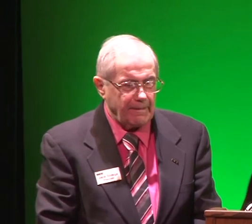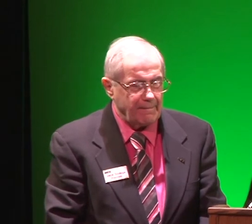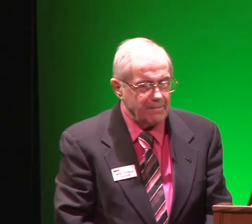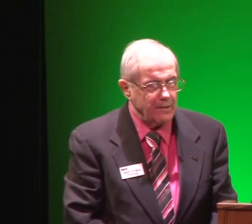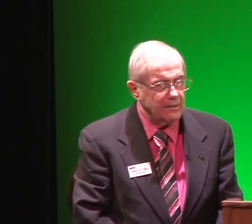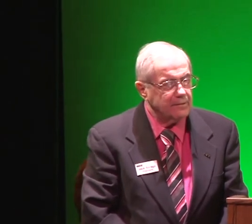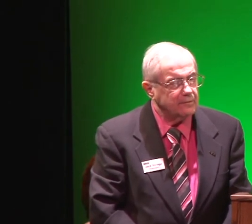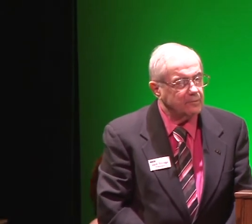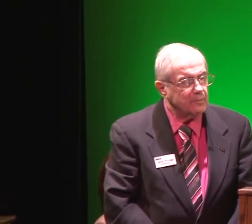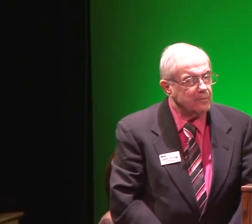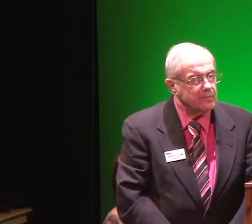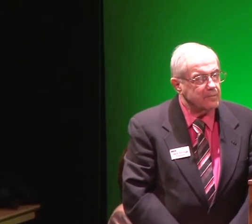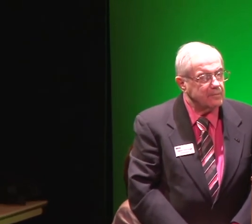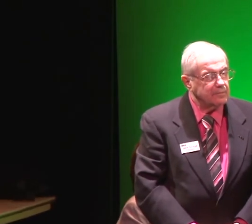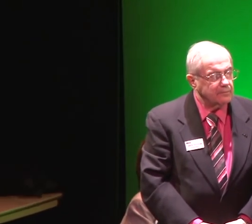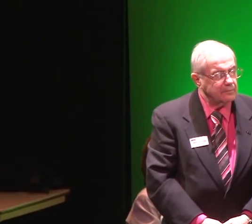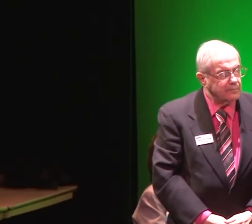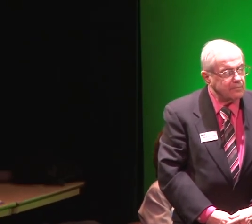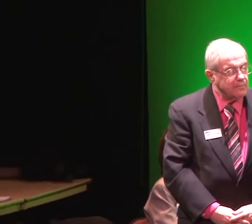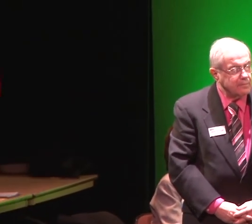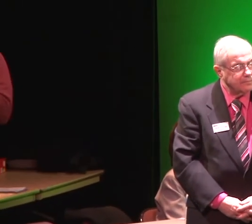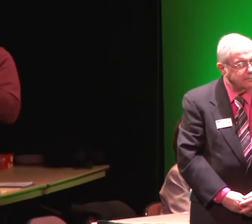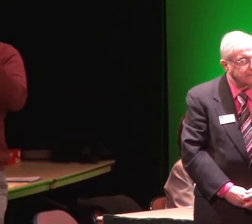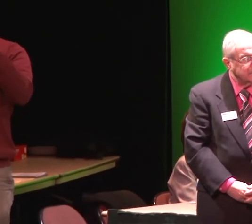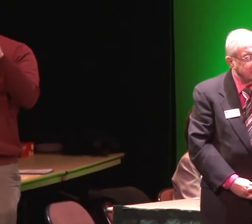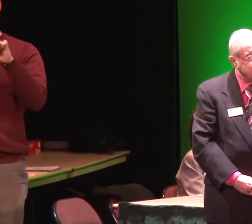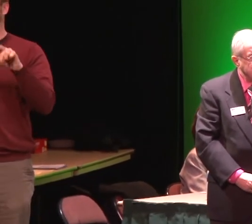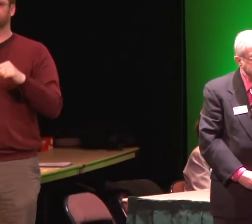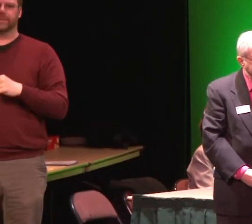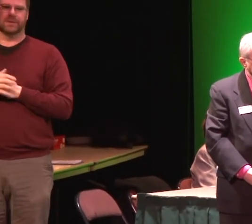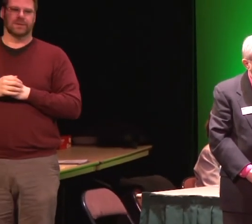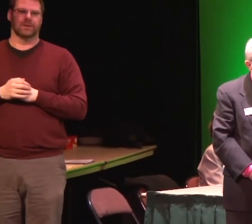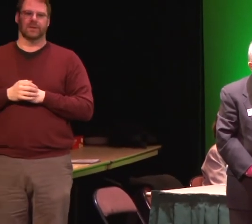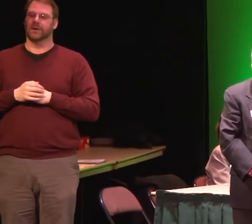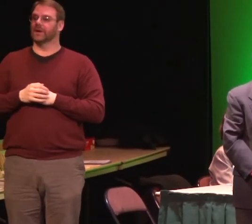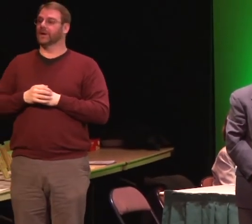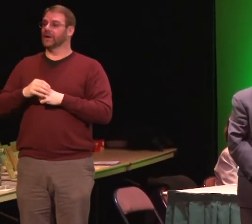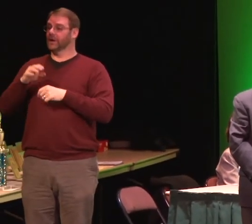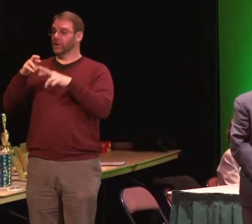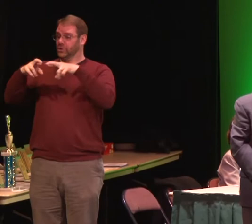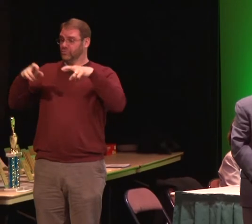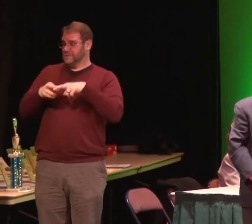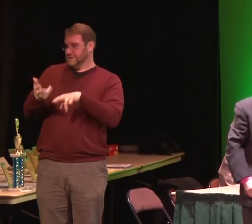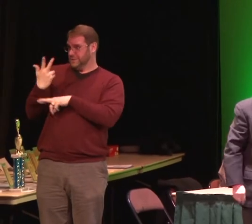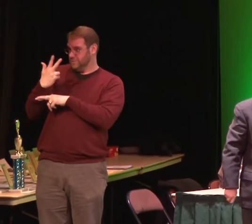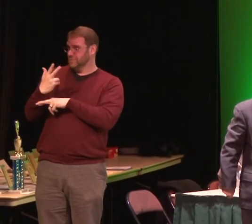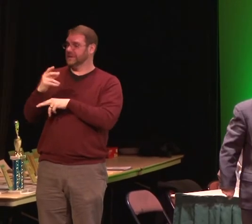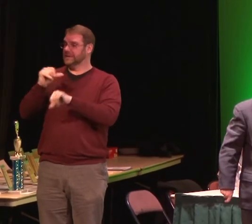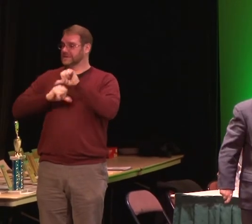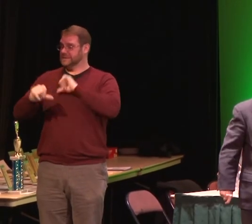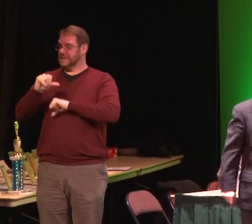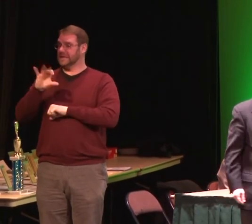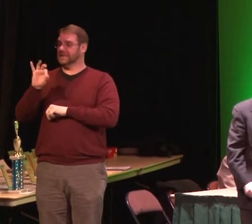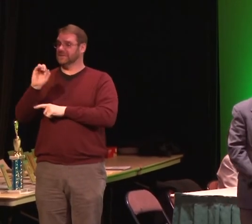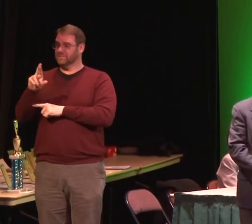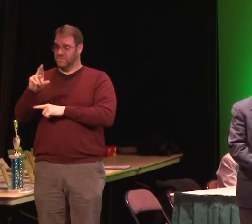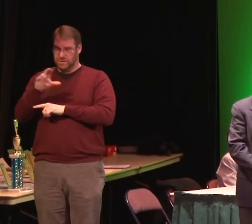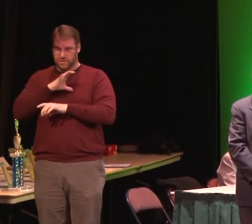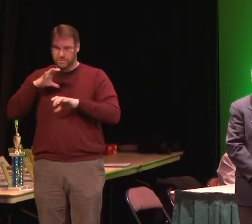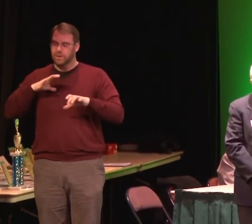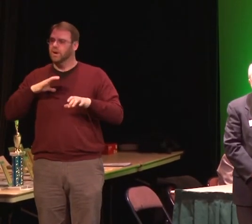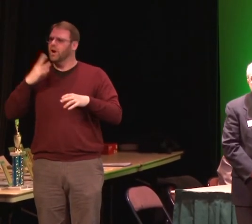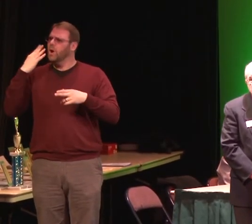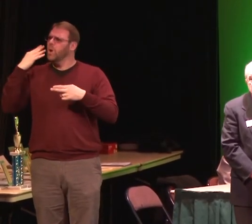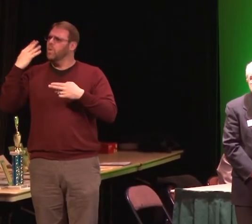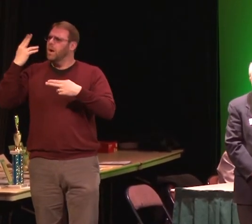Forum, and I'll read this to you. It says, Rensselaer, BCC, Region 3 Science Fair Committee. You should know why Rensselaer is on